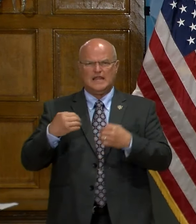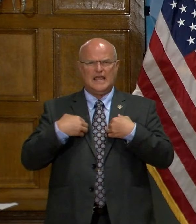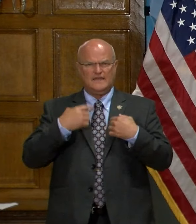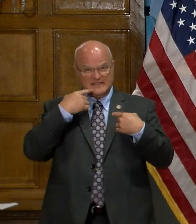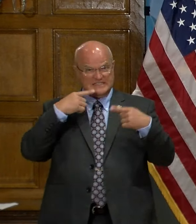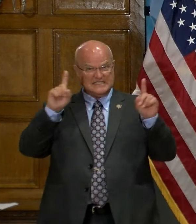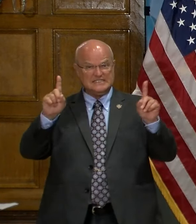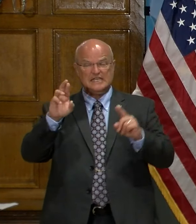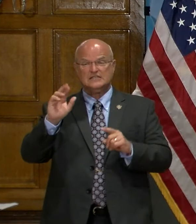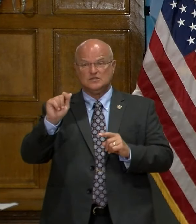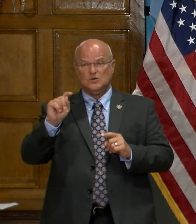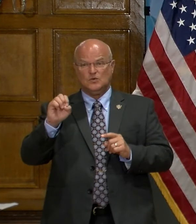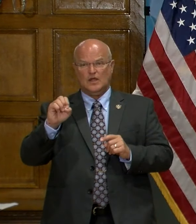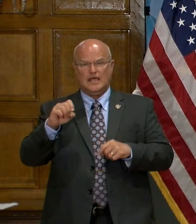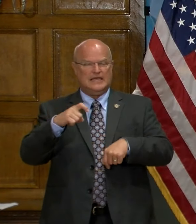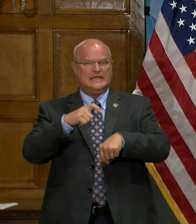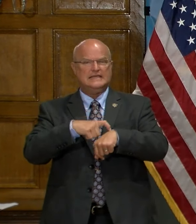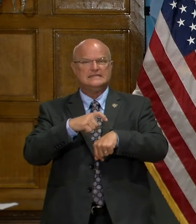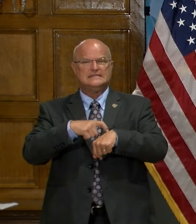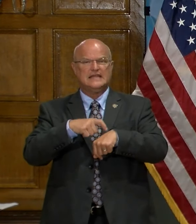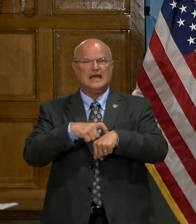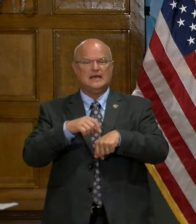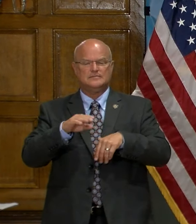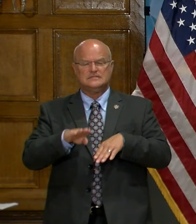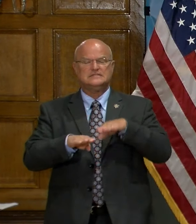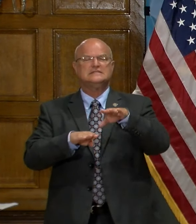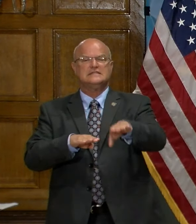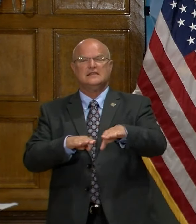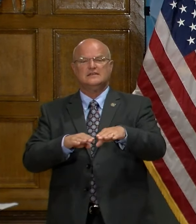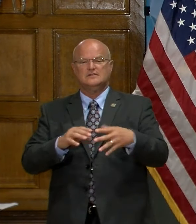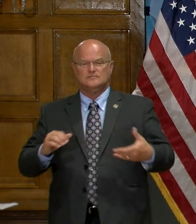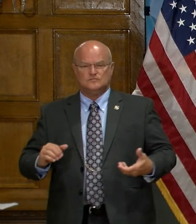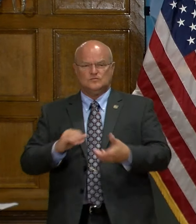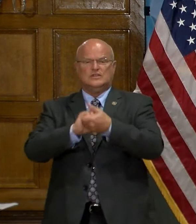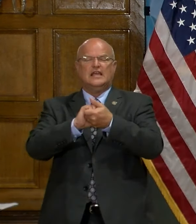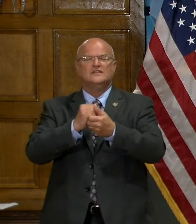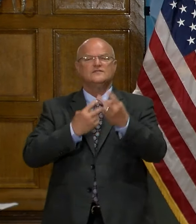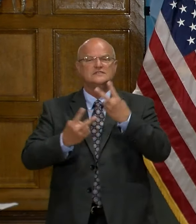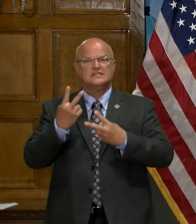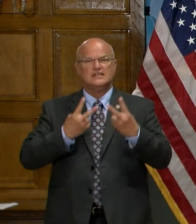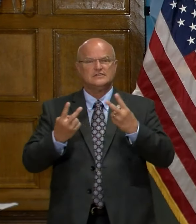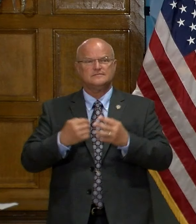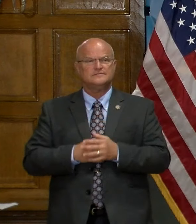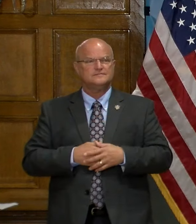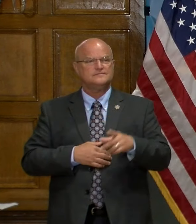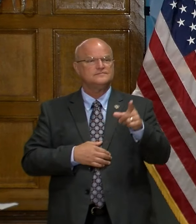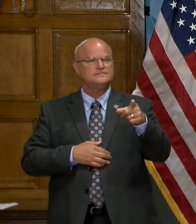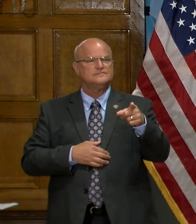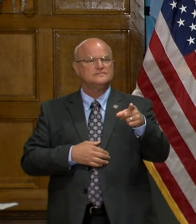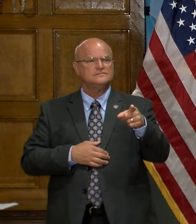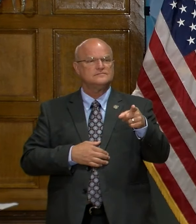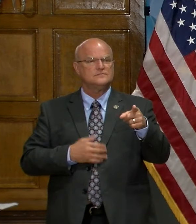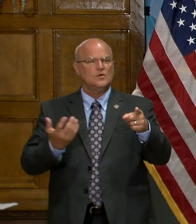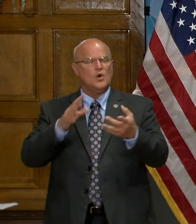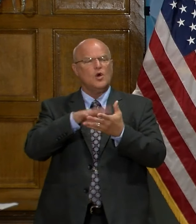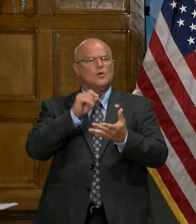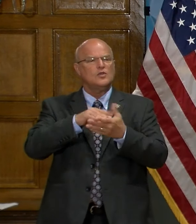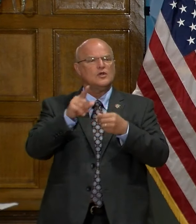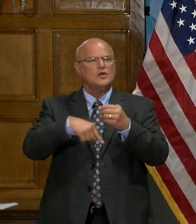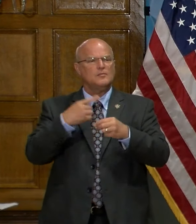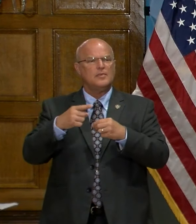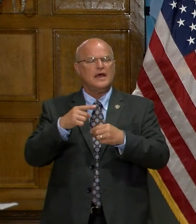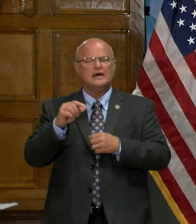had that success rate, it's time to take that step to re-engage visitation. Yes? With what we're learning